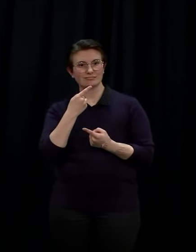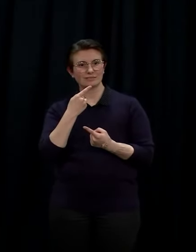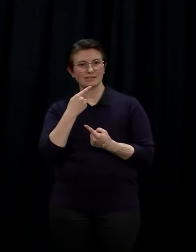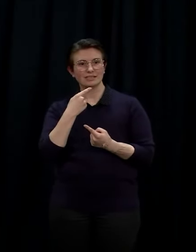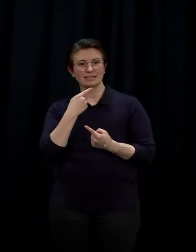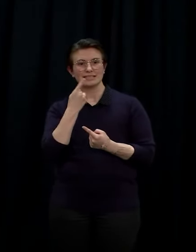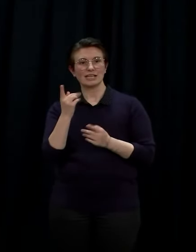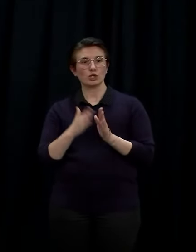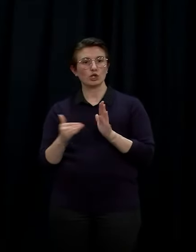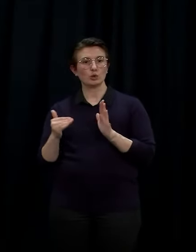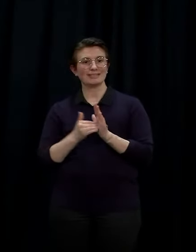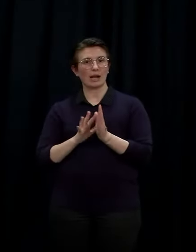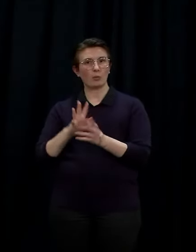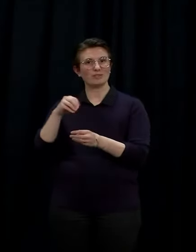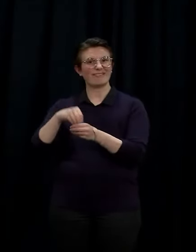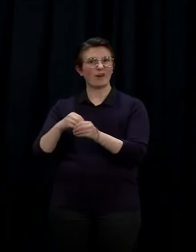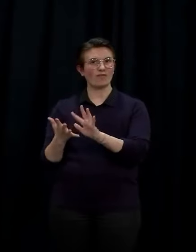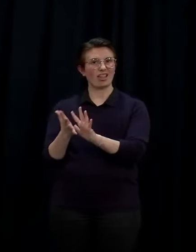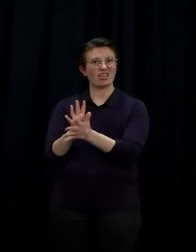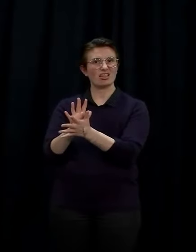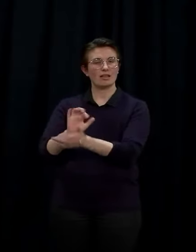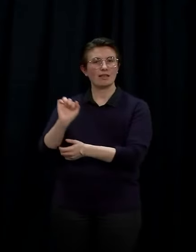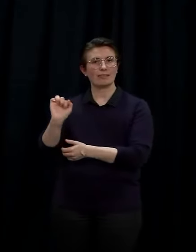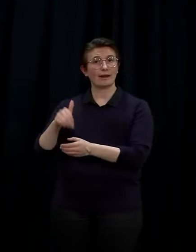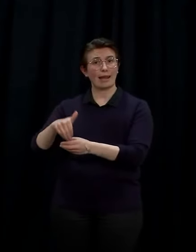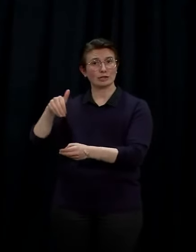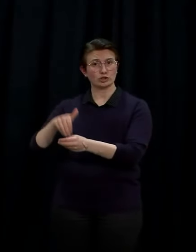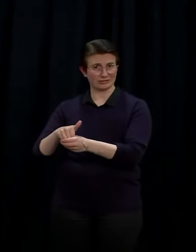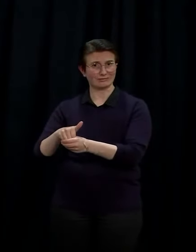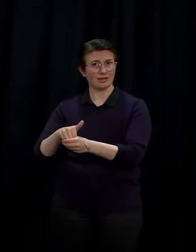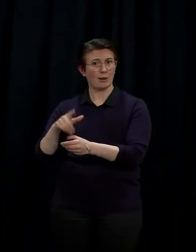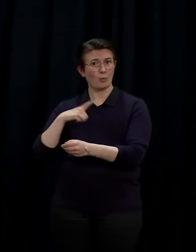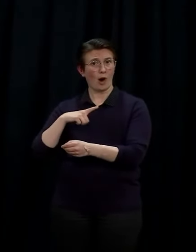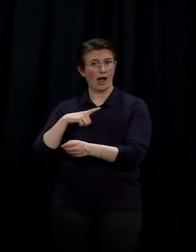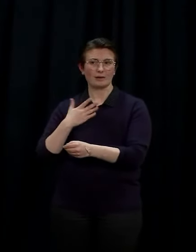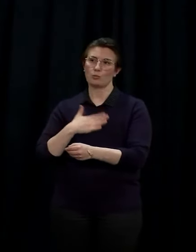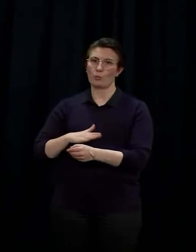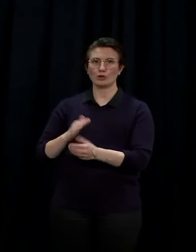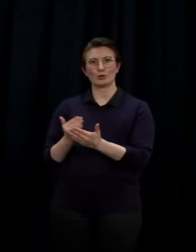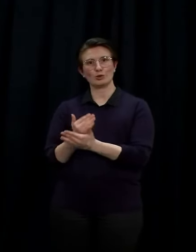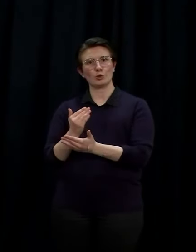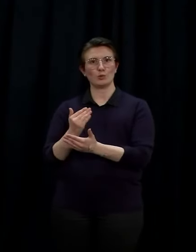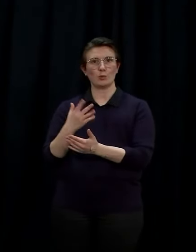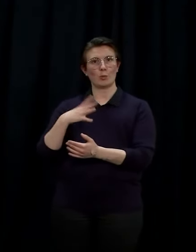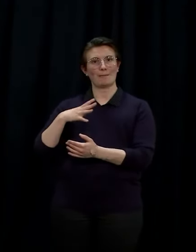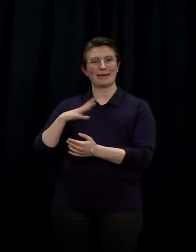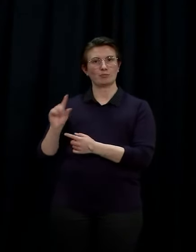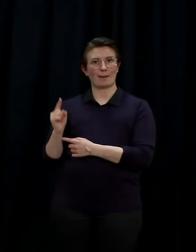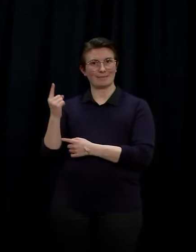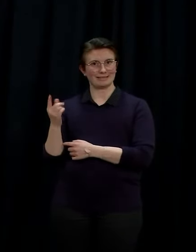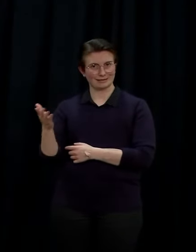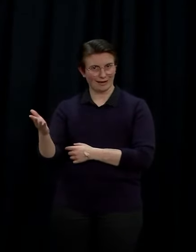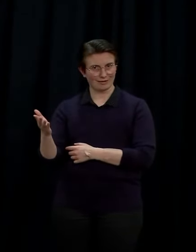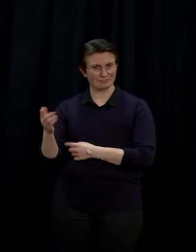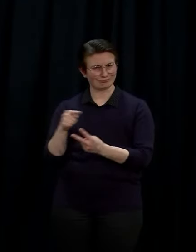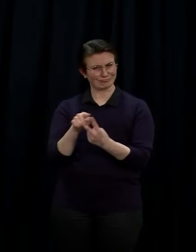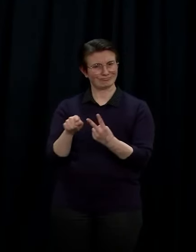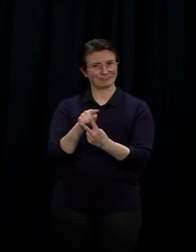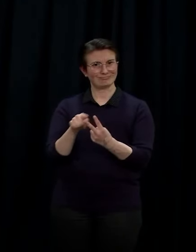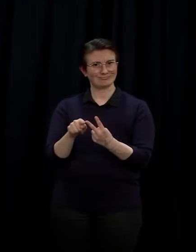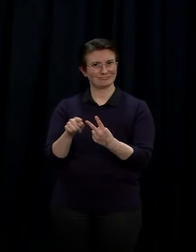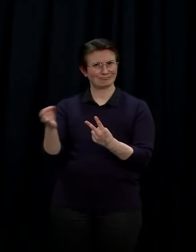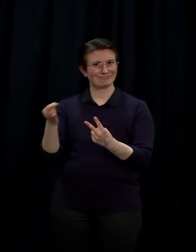those views? Yeah, I mean, you sit and listen to me day after day when asked about the domestic politics of